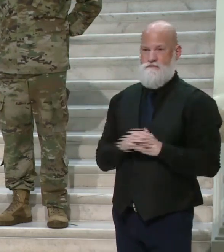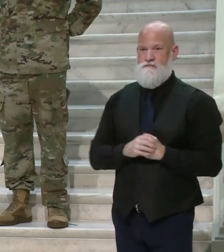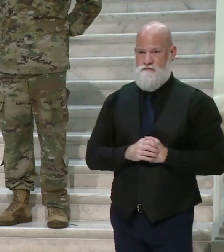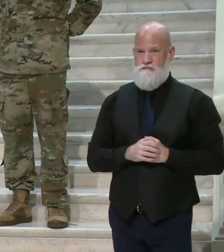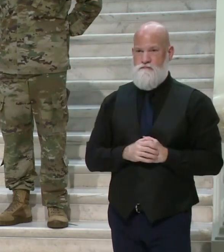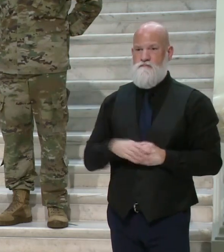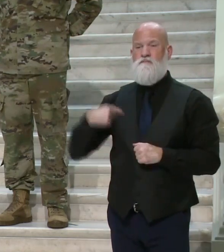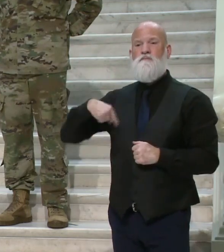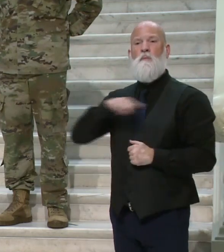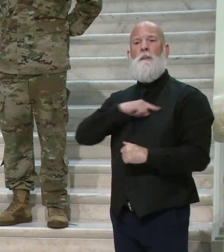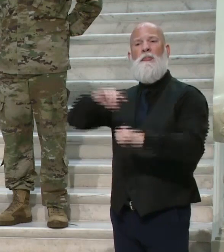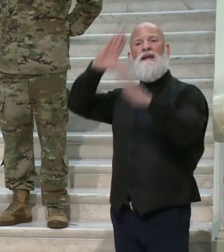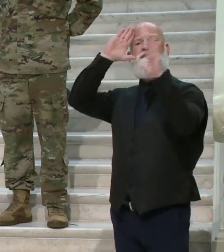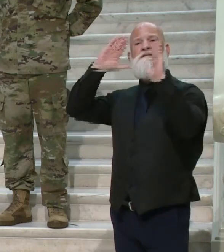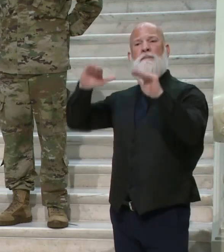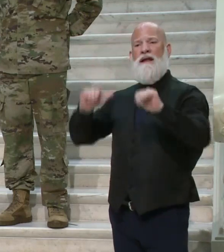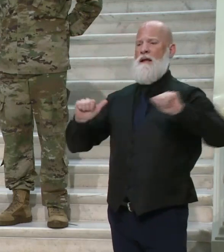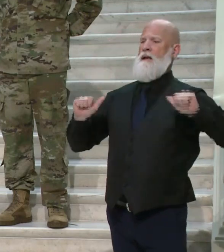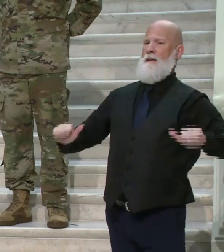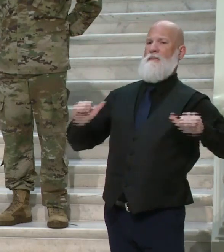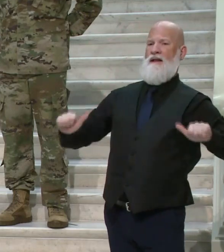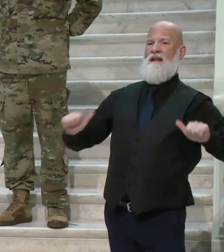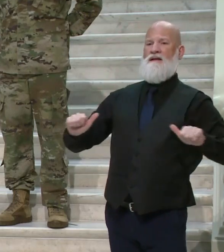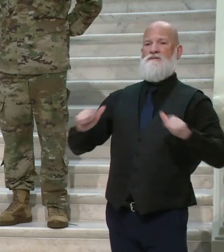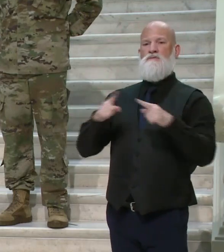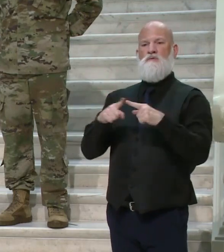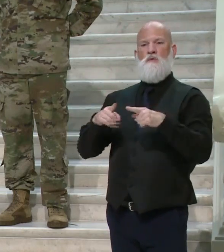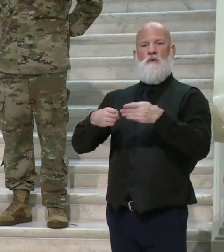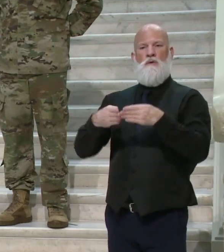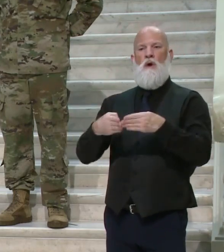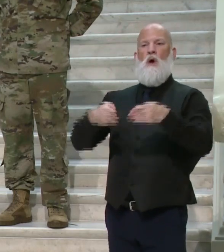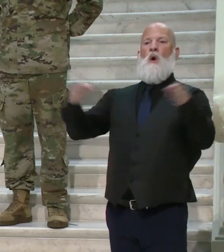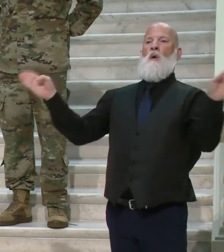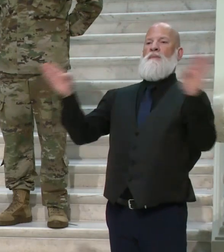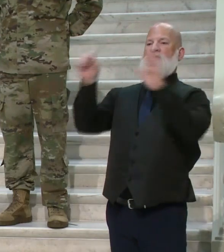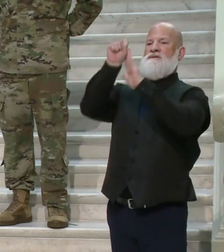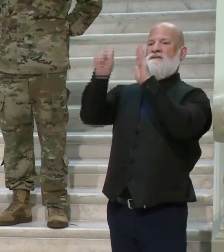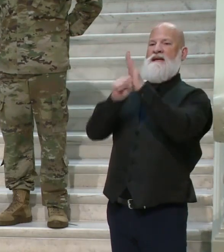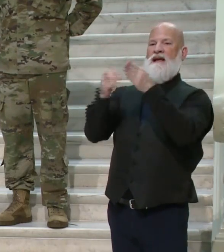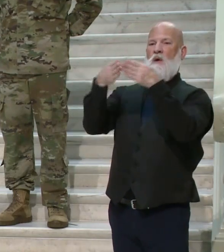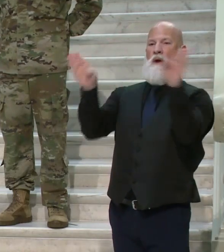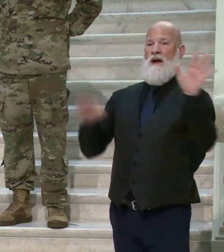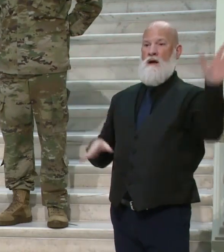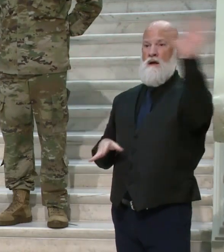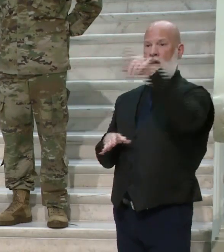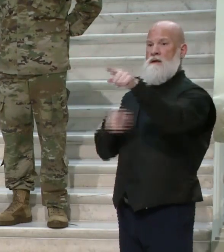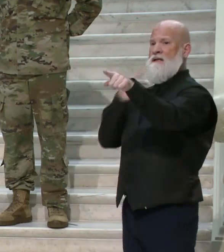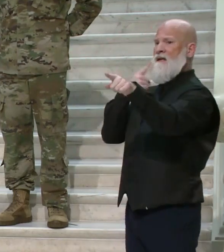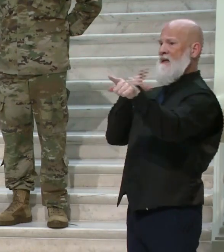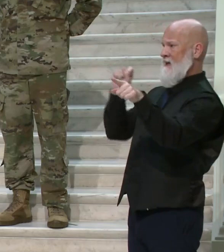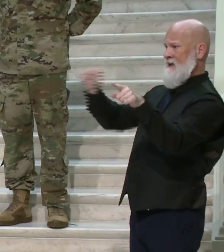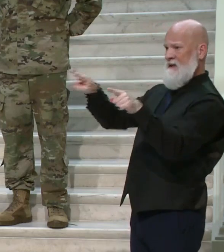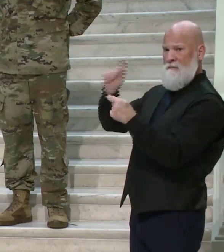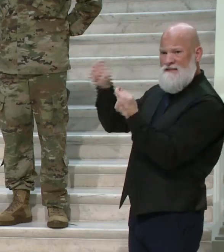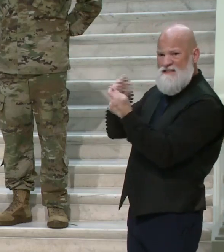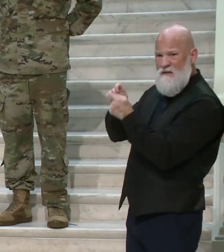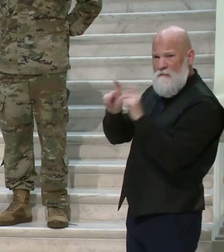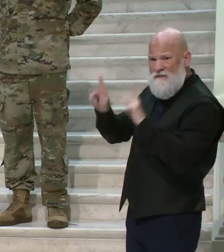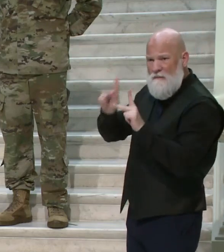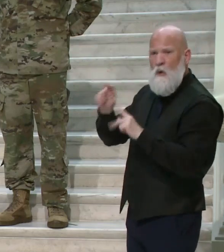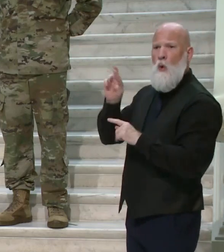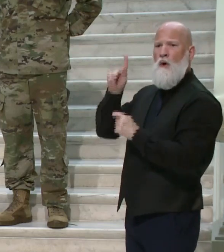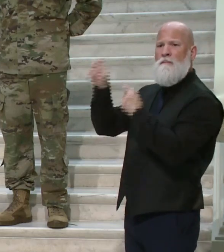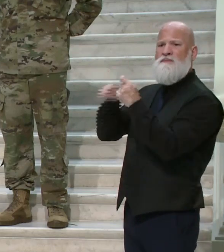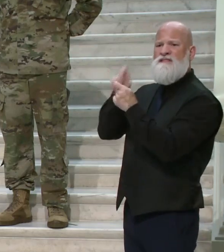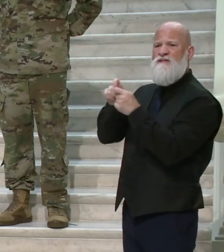capacity statewide. And are there specific people or specific populations that are being, I guess, not targeted, but looked